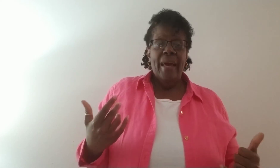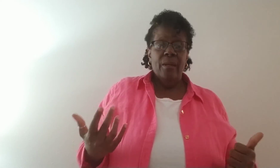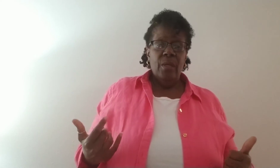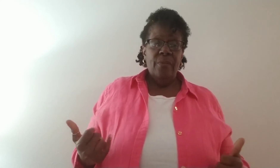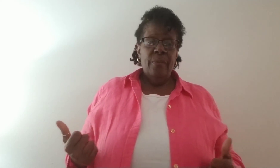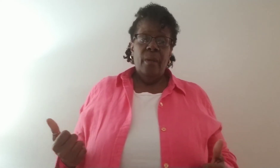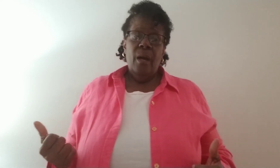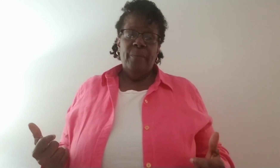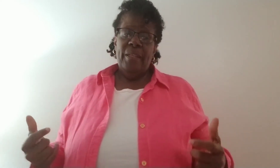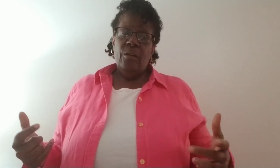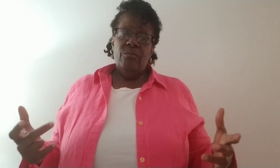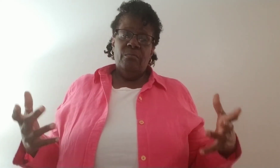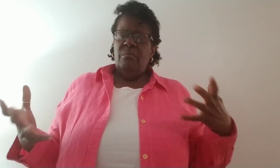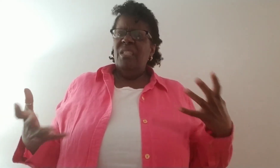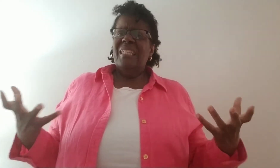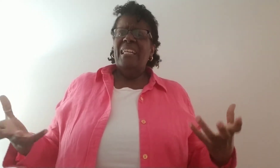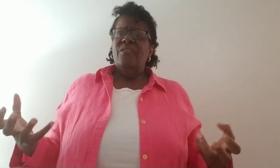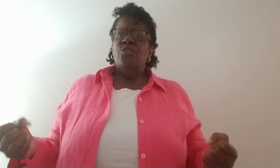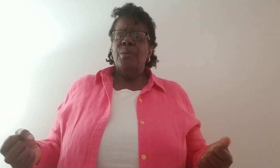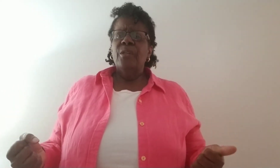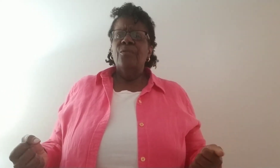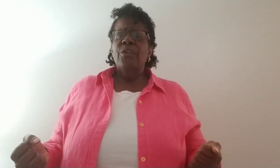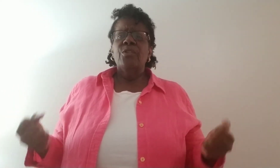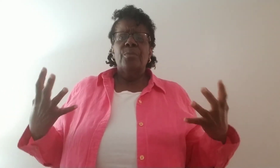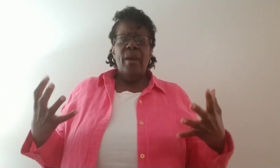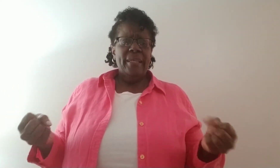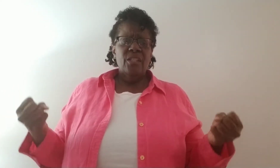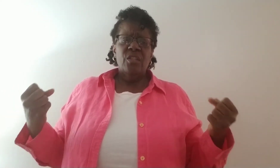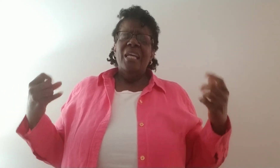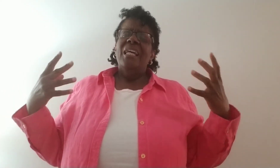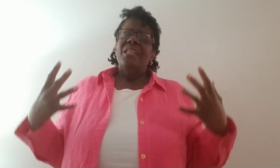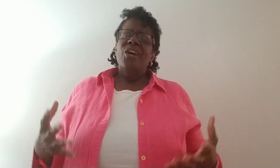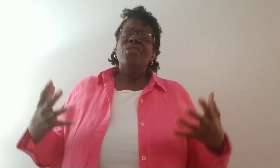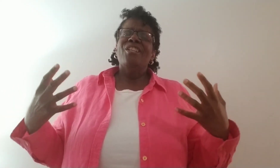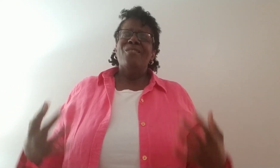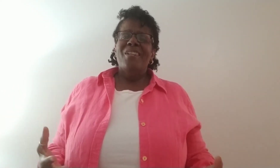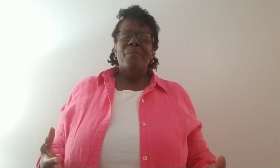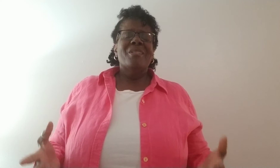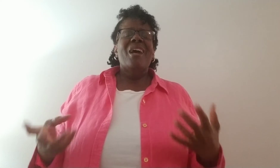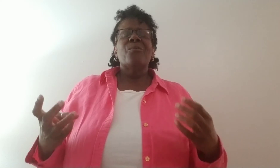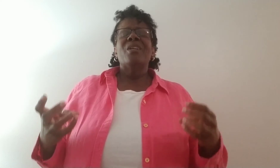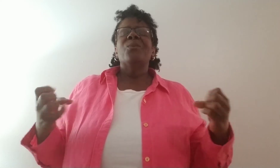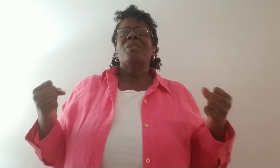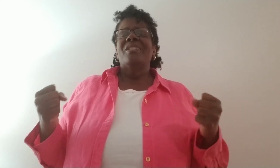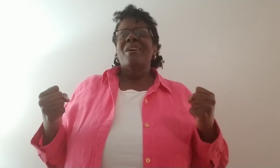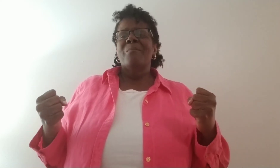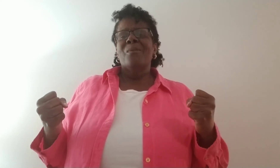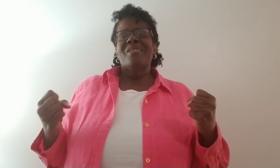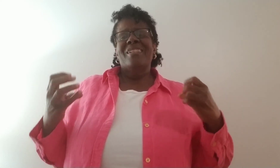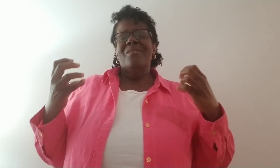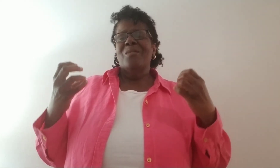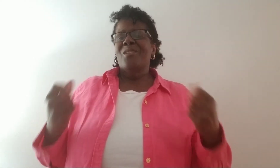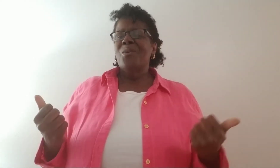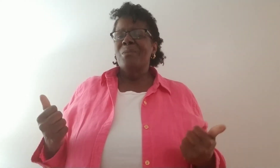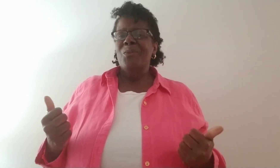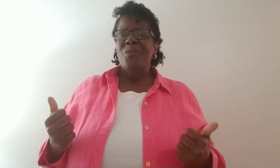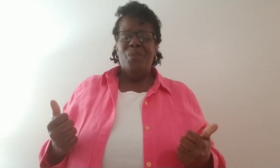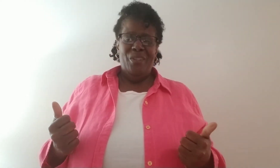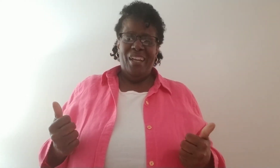in that are just kind of a drill for you to practice learning your numbers. I really want the numbers to get so smooth for you guys,